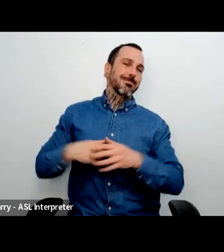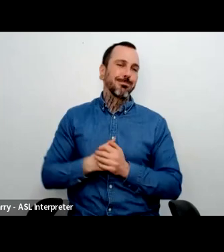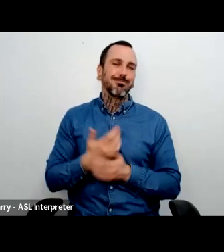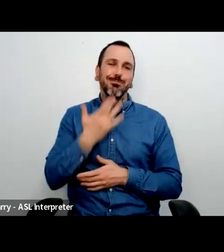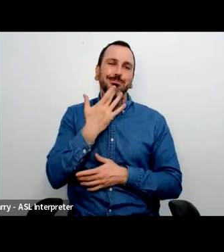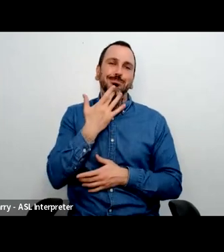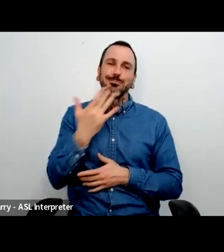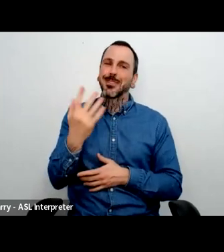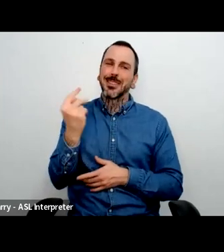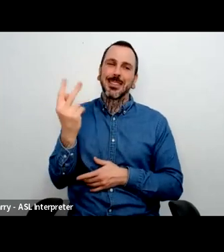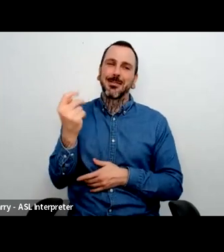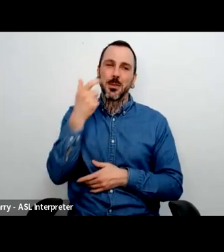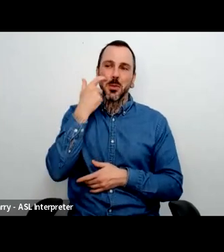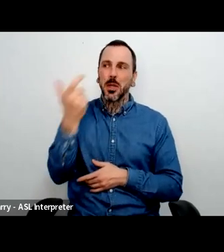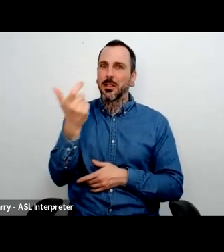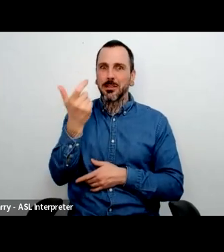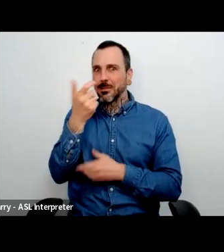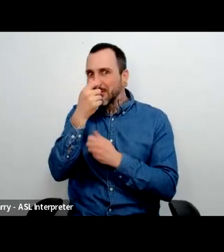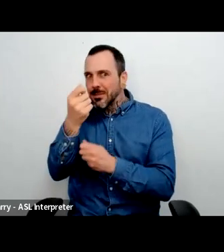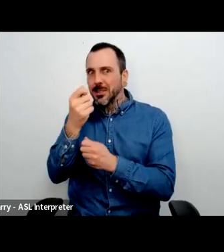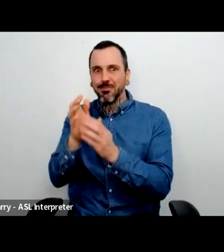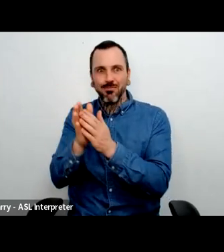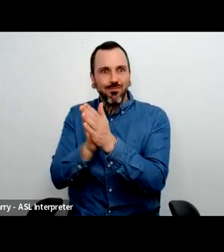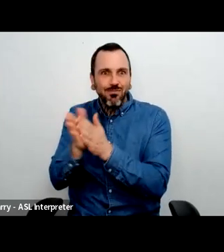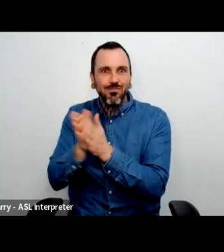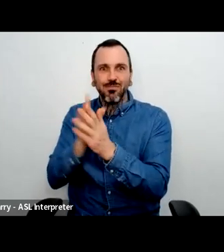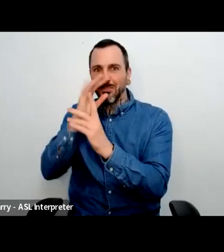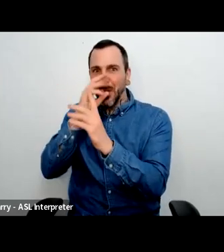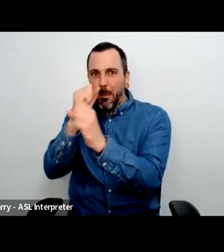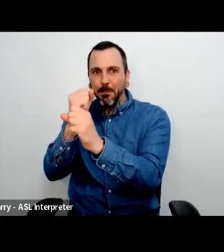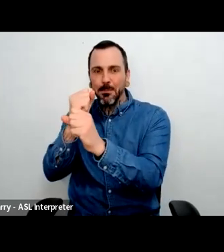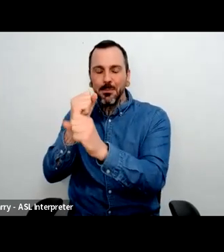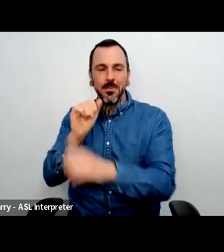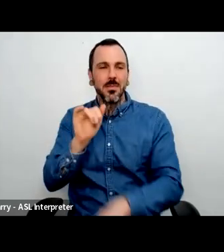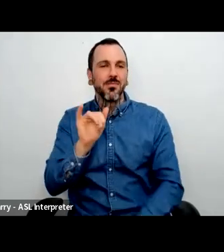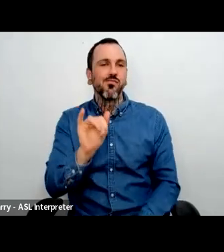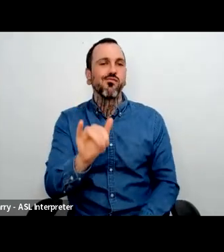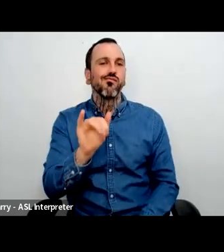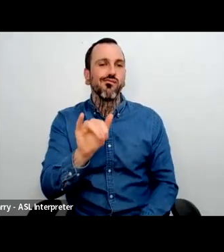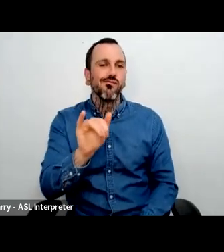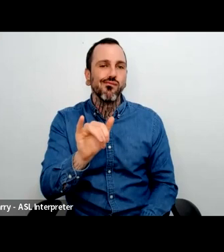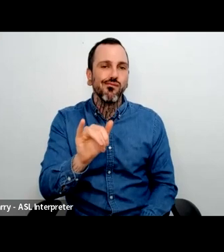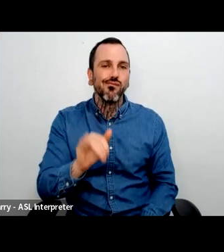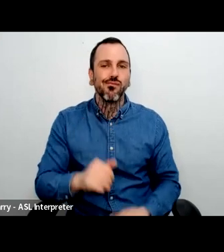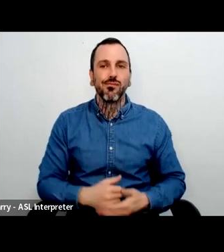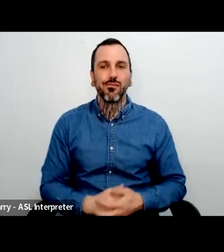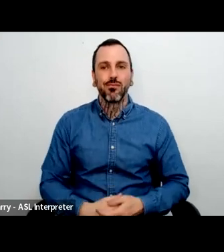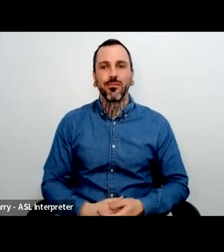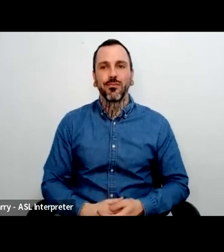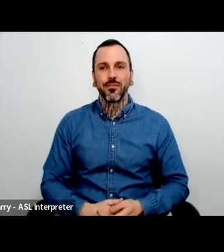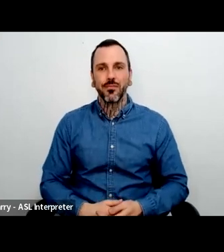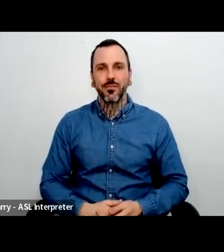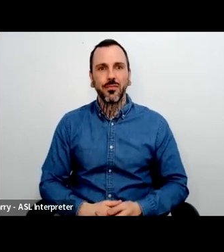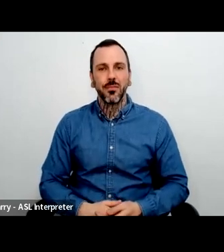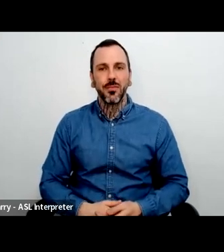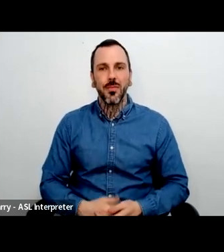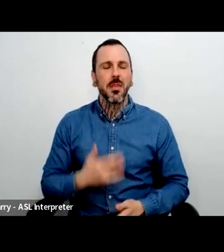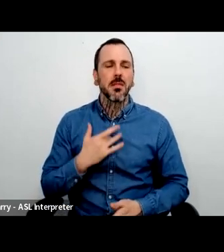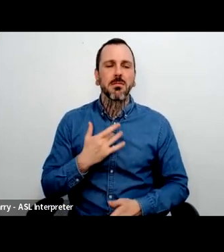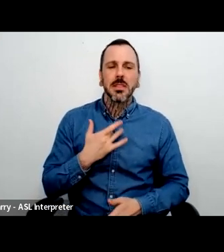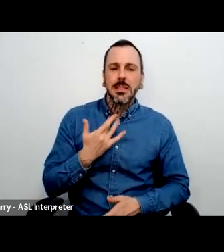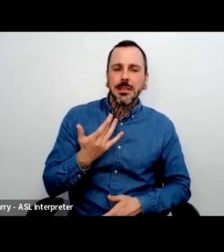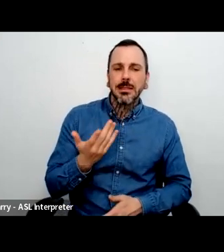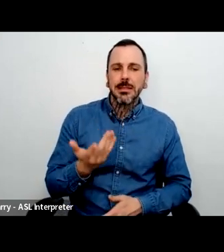And I think that the way I interpret that is a kind of social atrophy. It's a kind